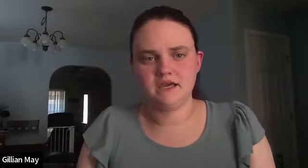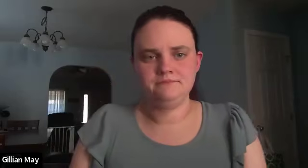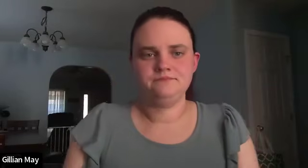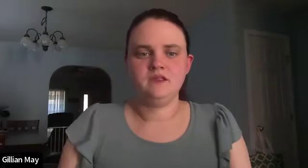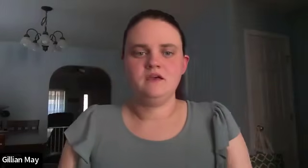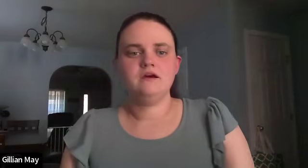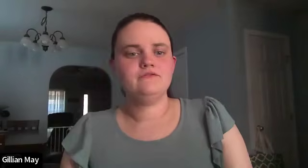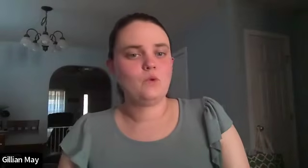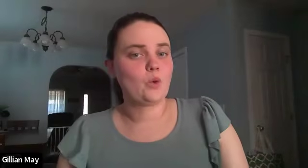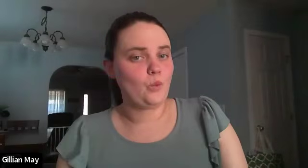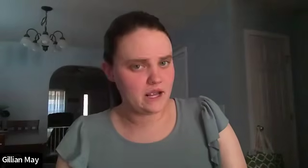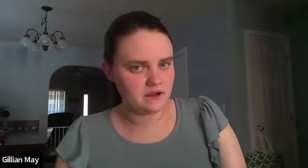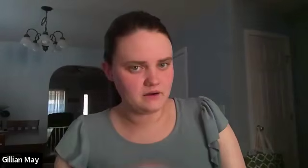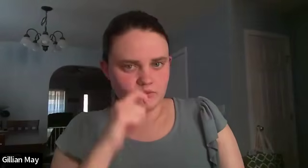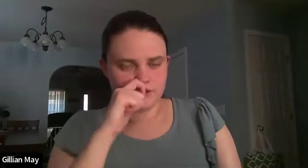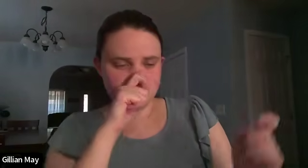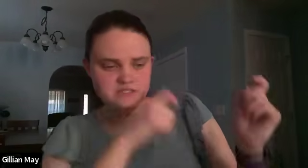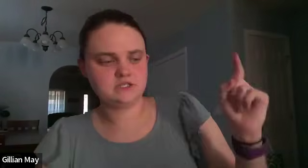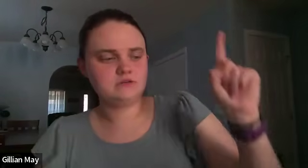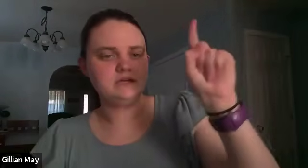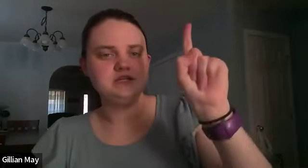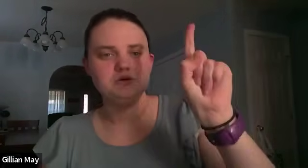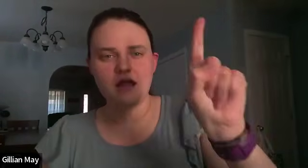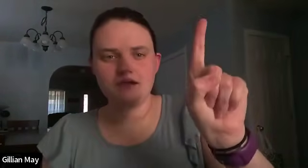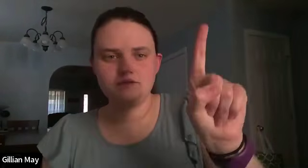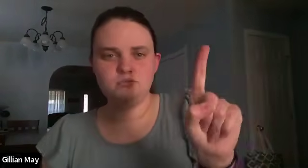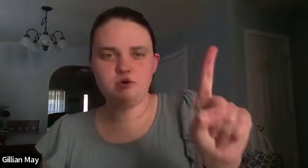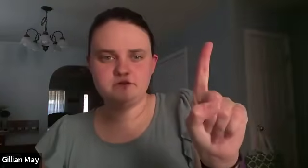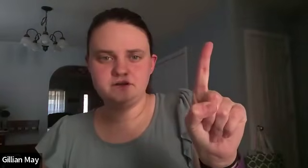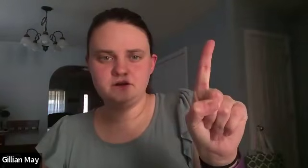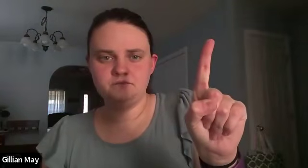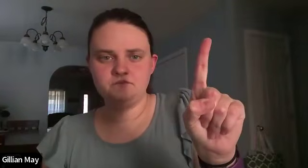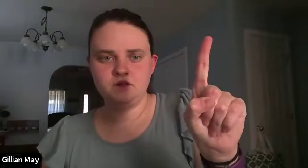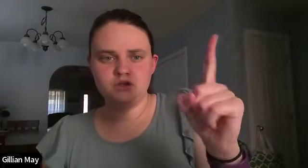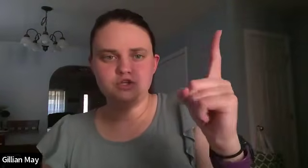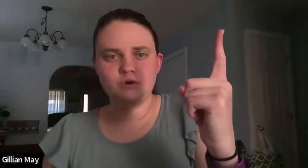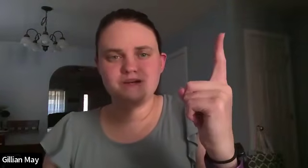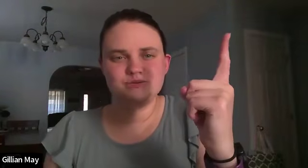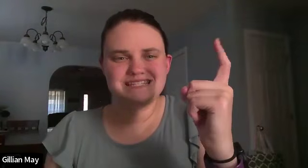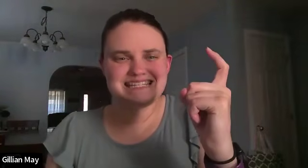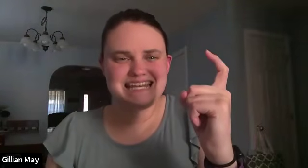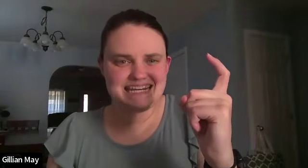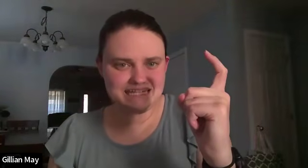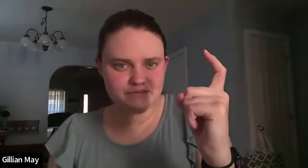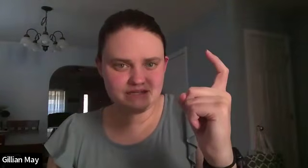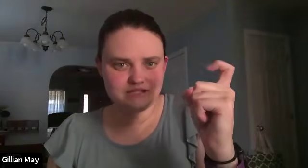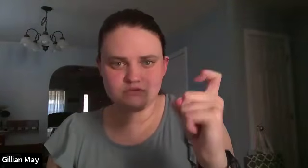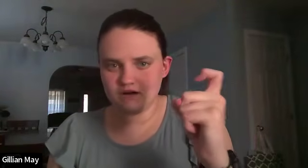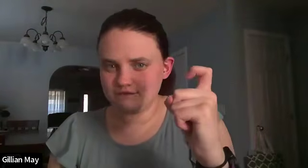Okay. For where, what you're going to do is you'll have your pointer finger. You're going to slightly bend it. So not a